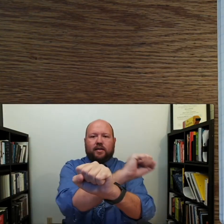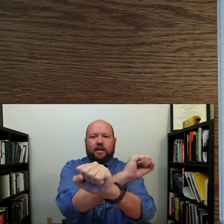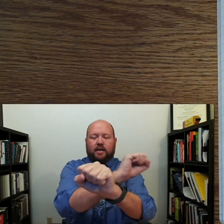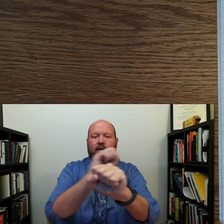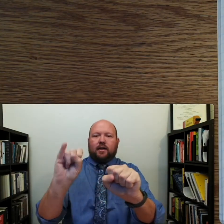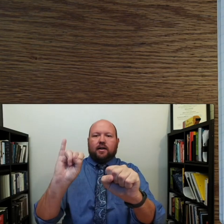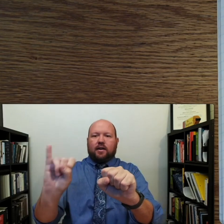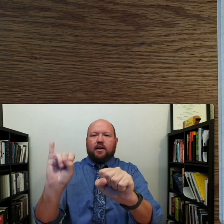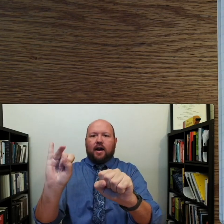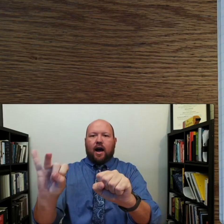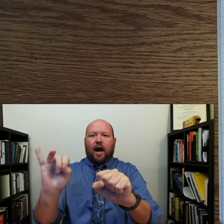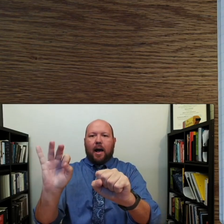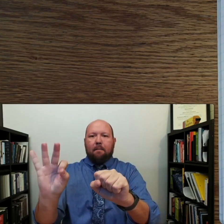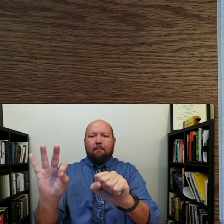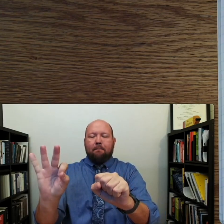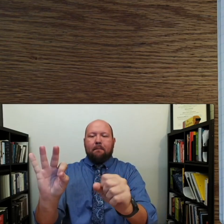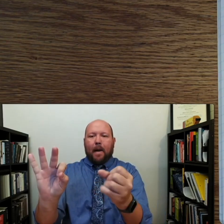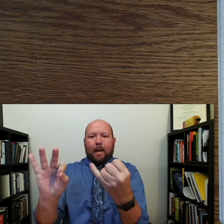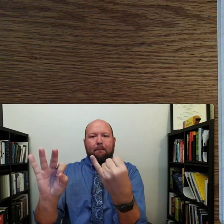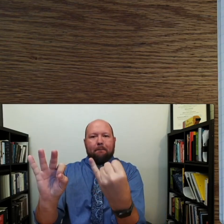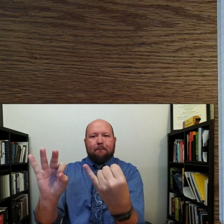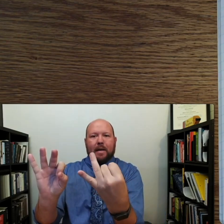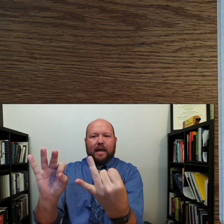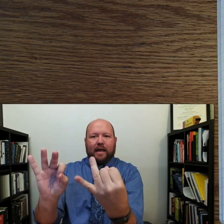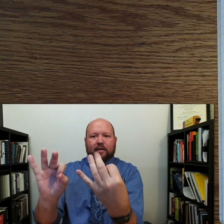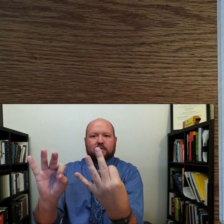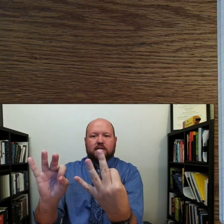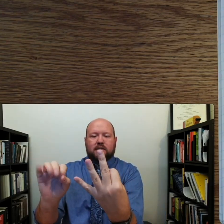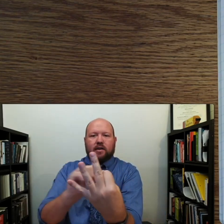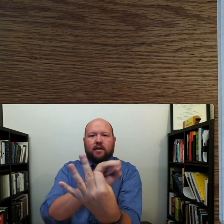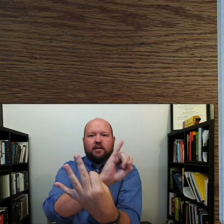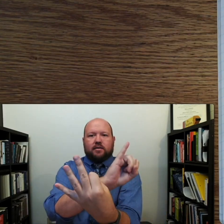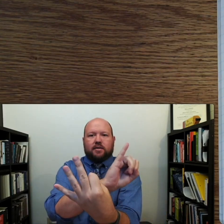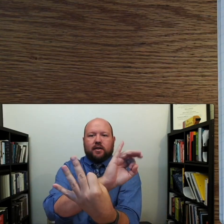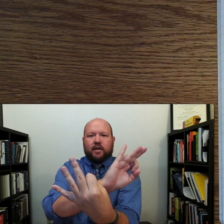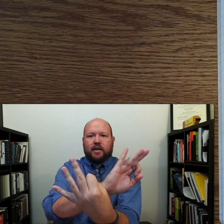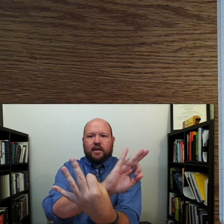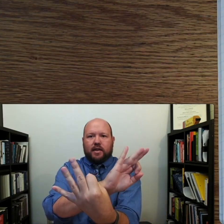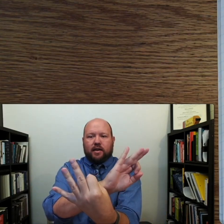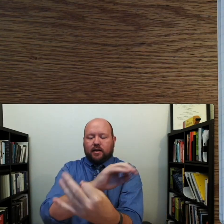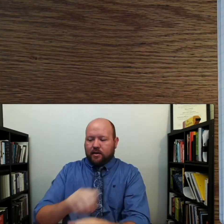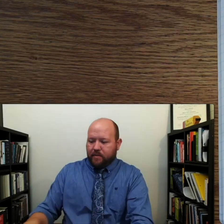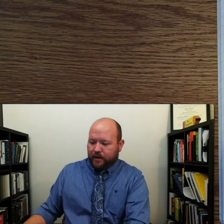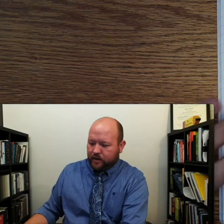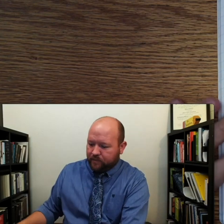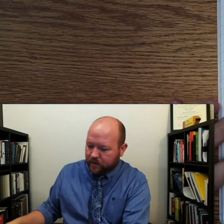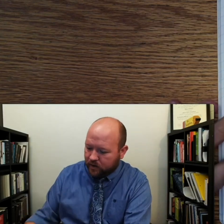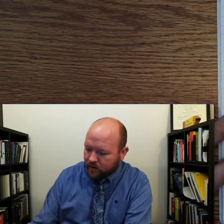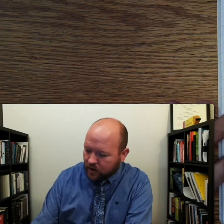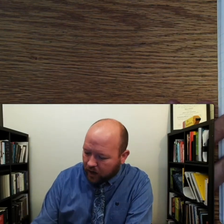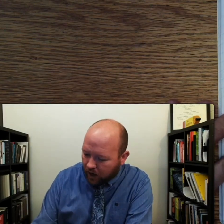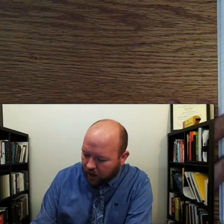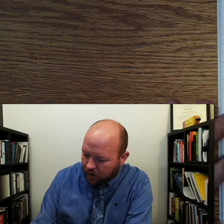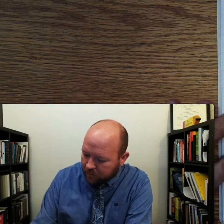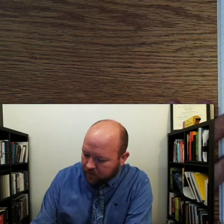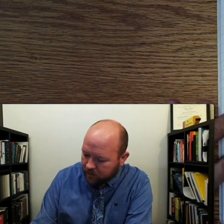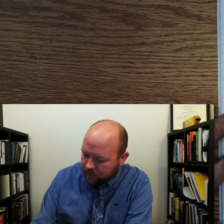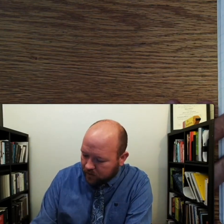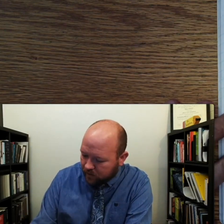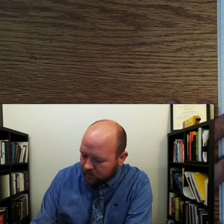t. K a m m it. T e. Committee.